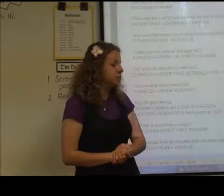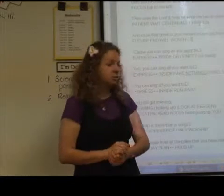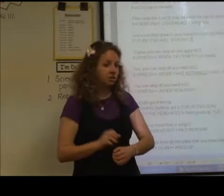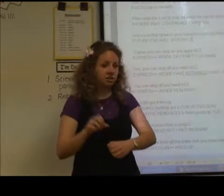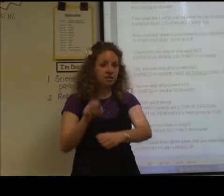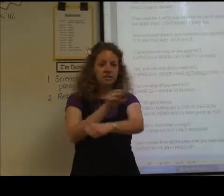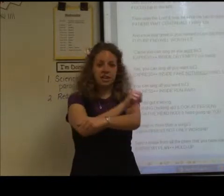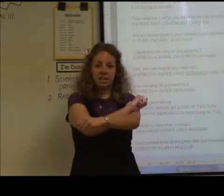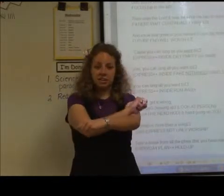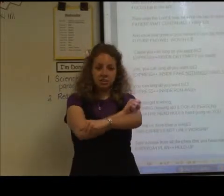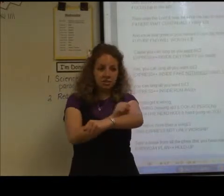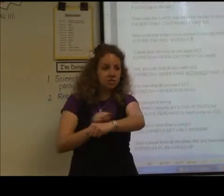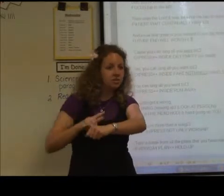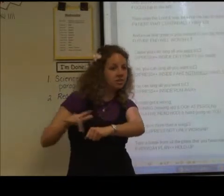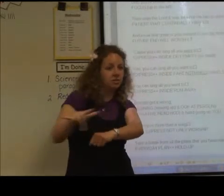So clear the stage,